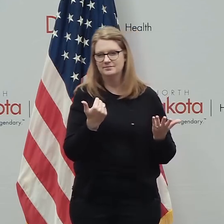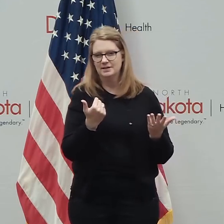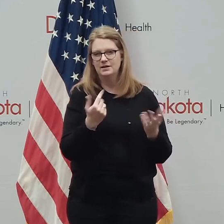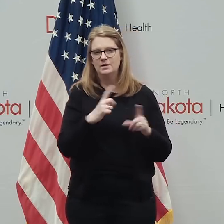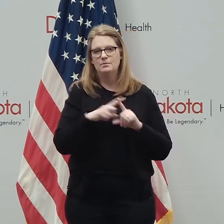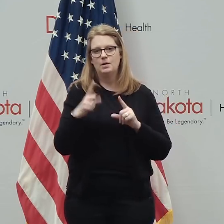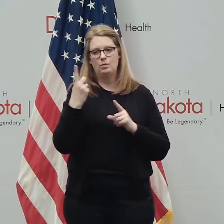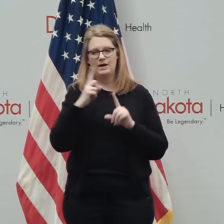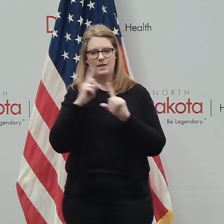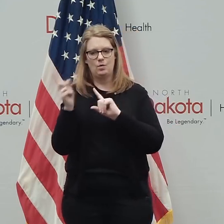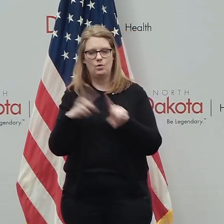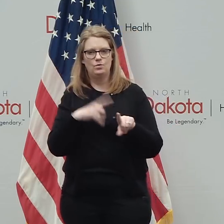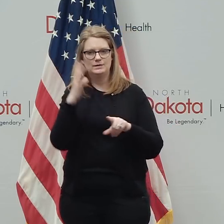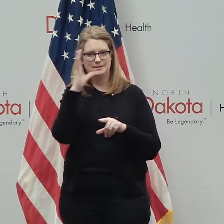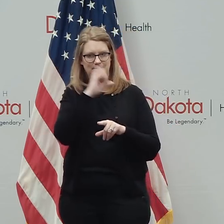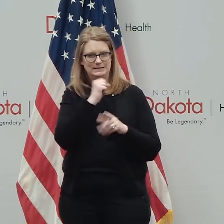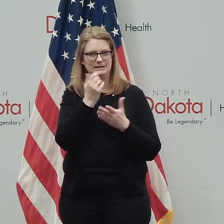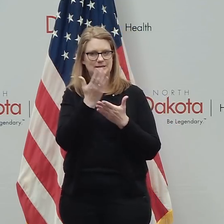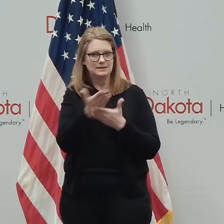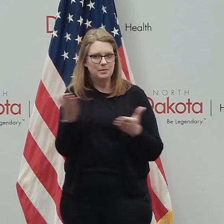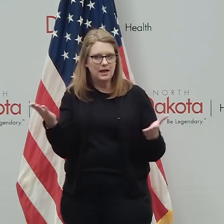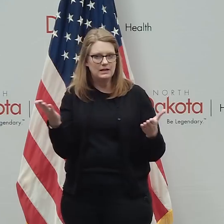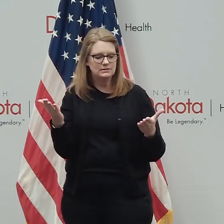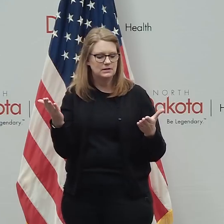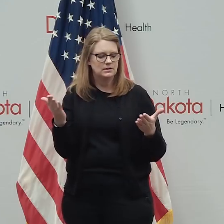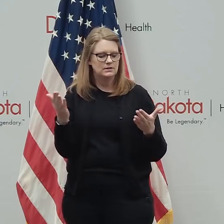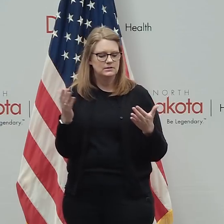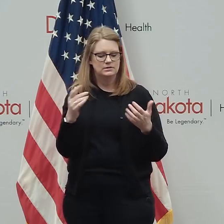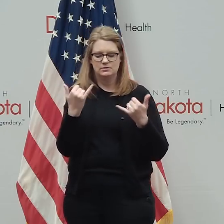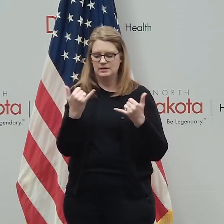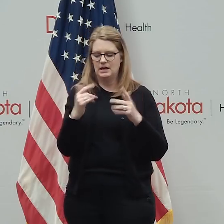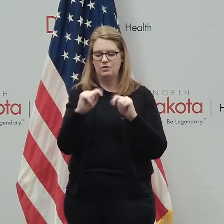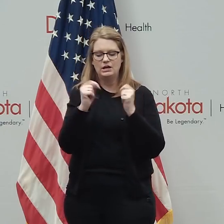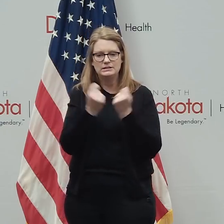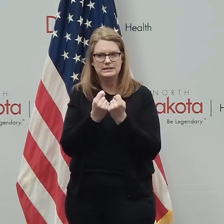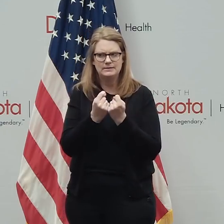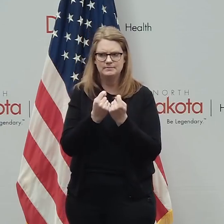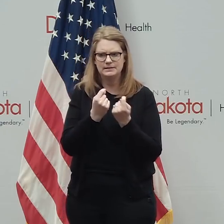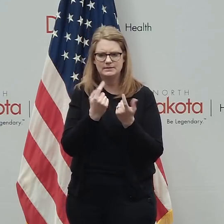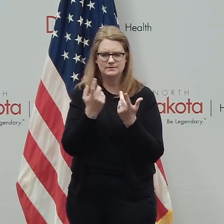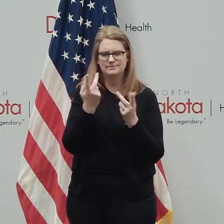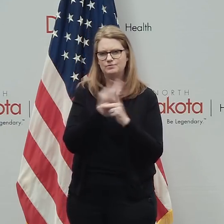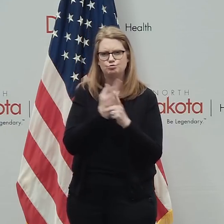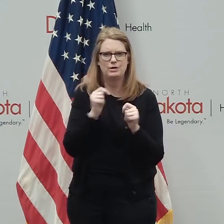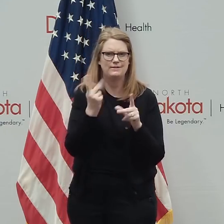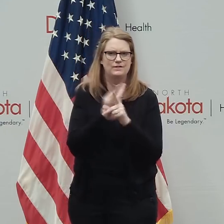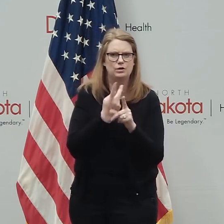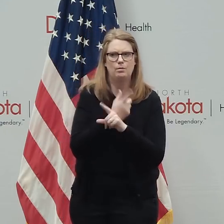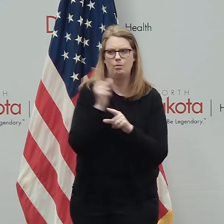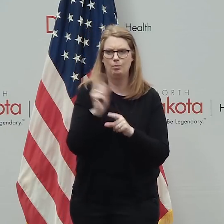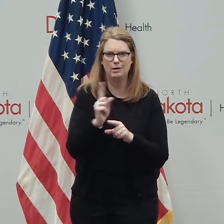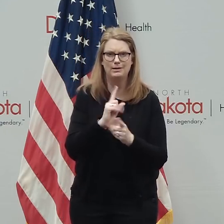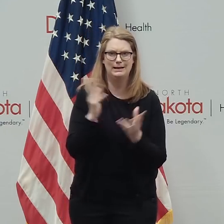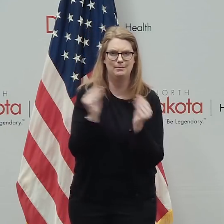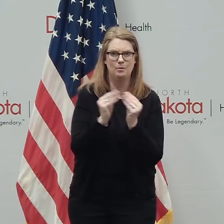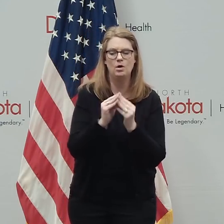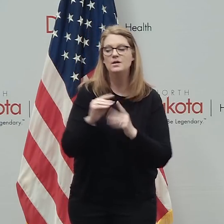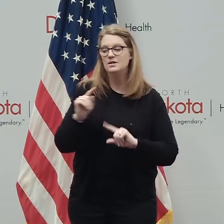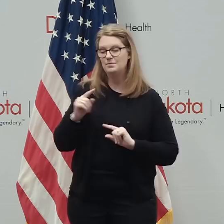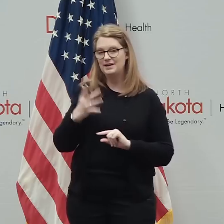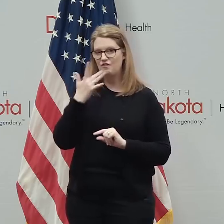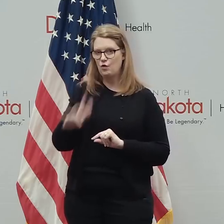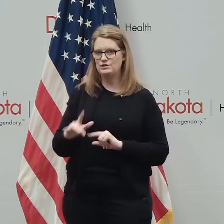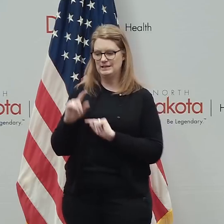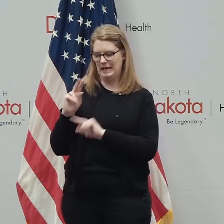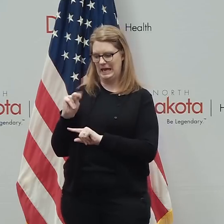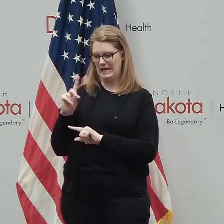that came in was missing some supplies, and so then that sent our team scrambling creatively. And again, very fortunate in this case that NDSU lab had